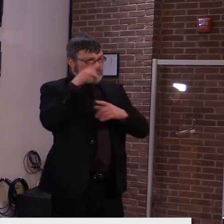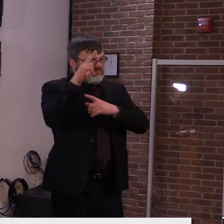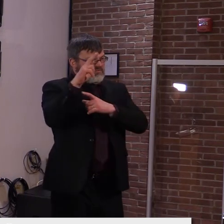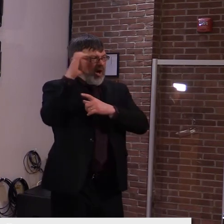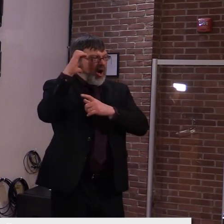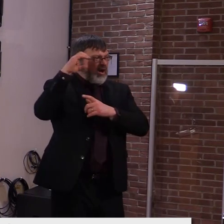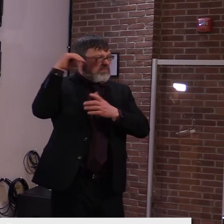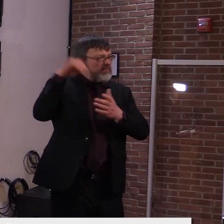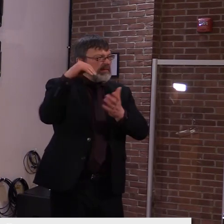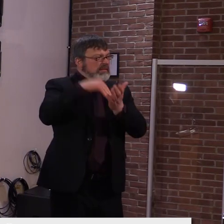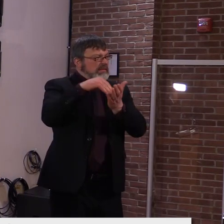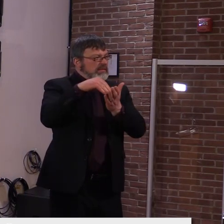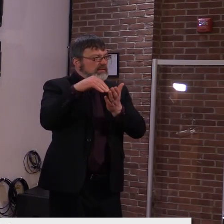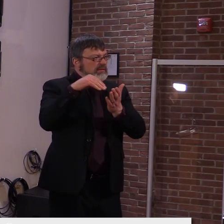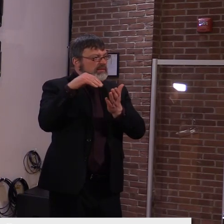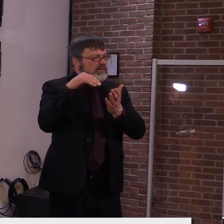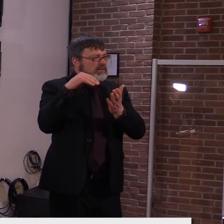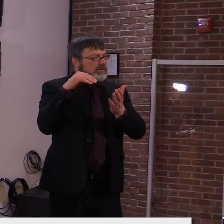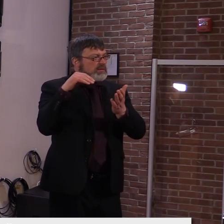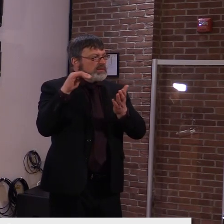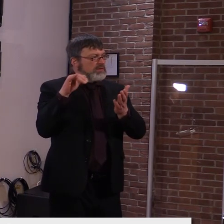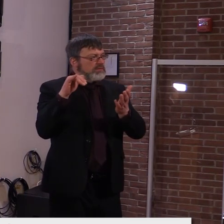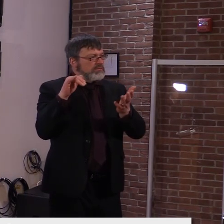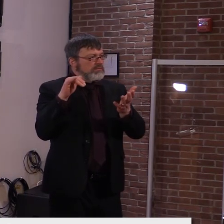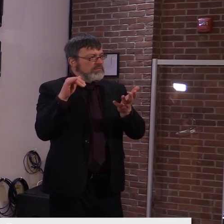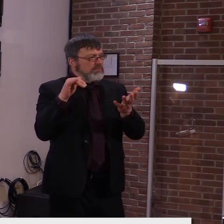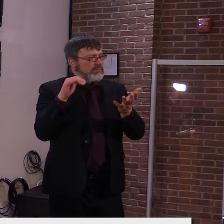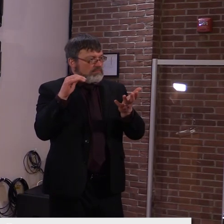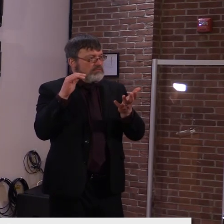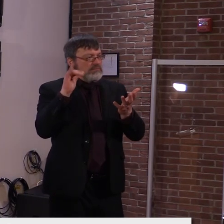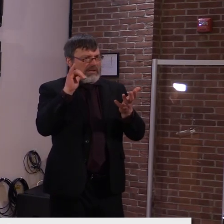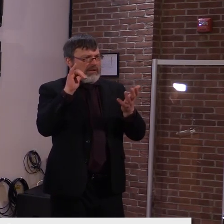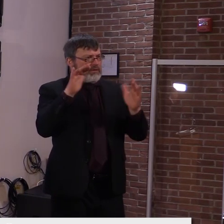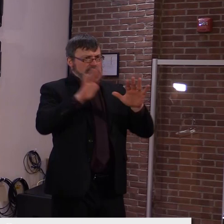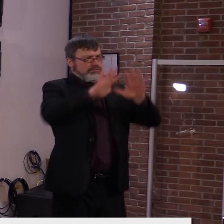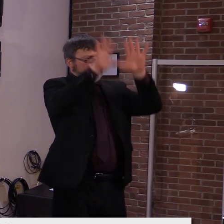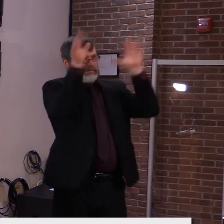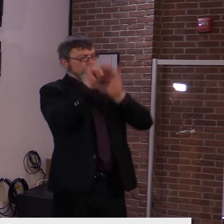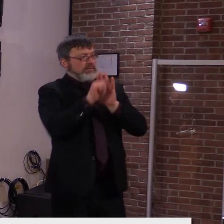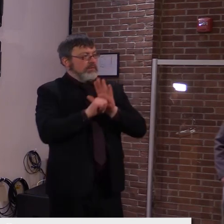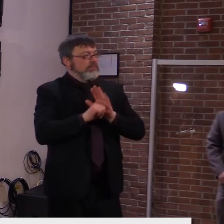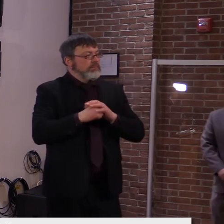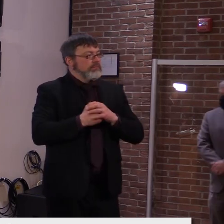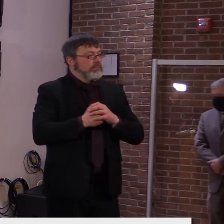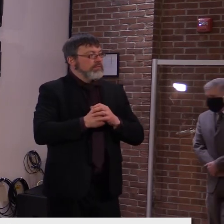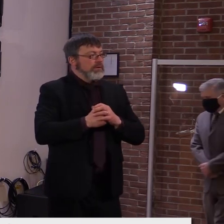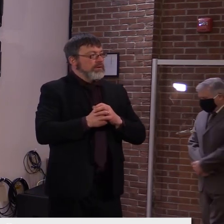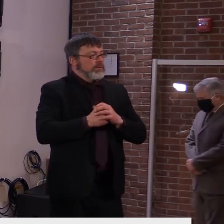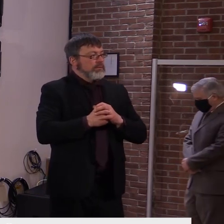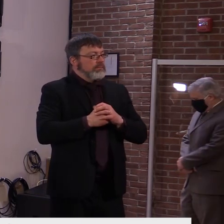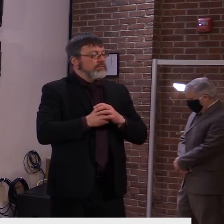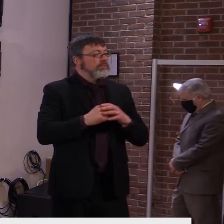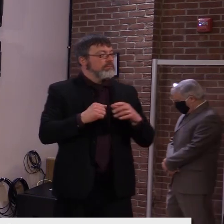complete broadband throughout the state. So I would focus on that. We know things like the infrastructure,